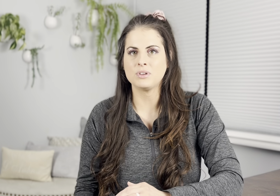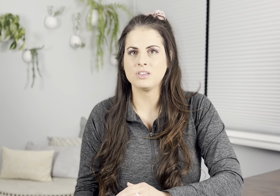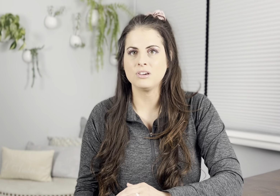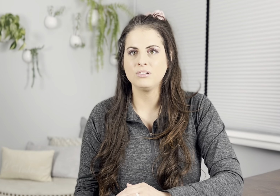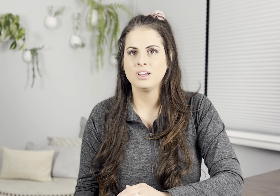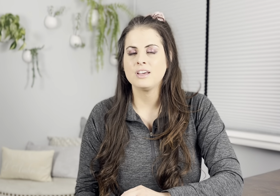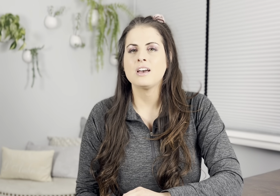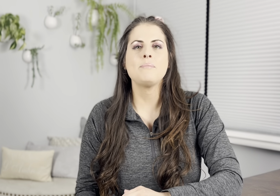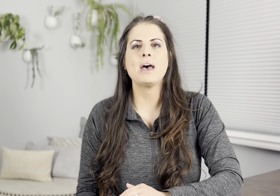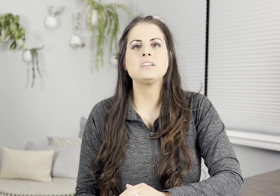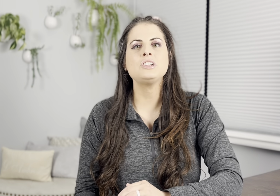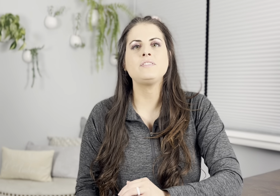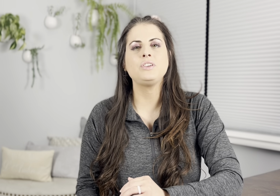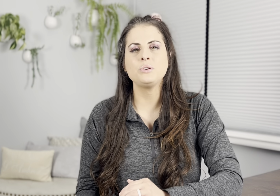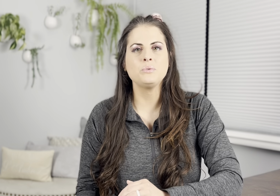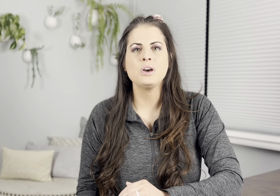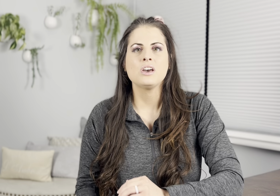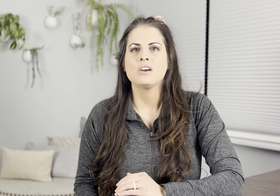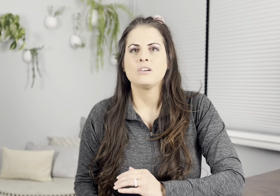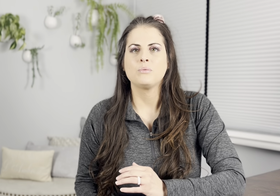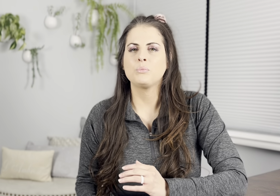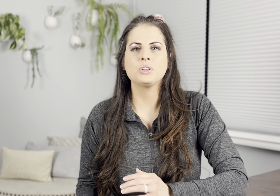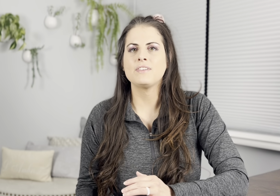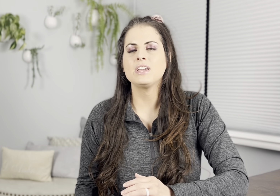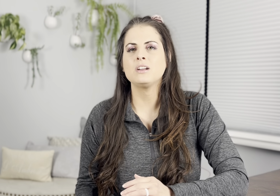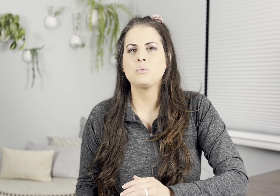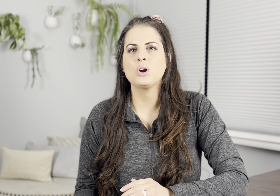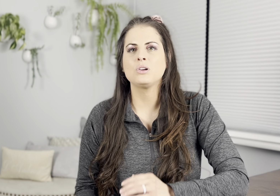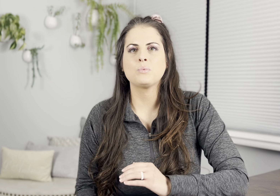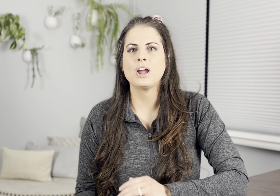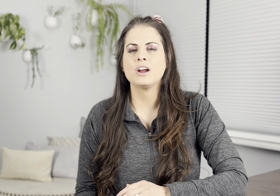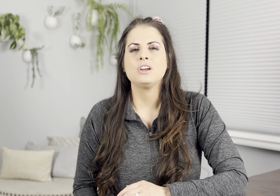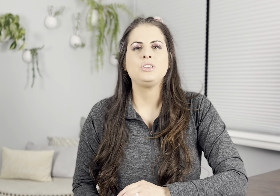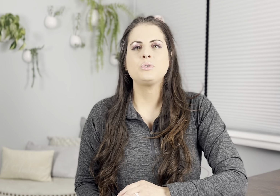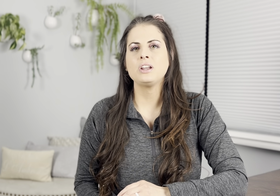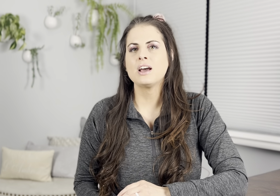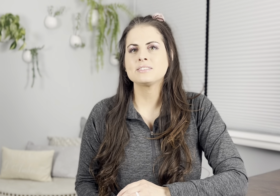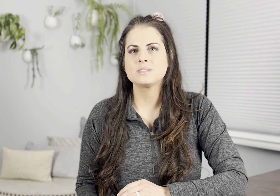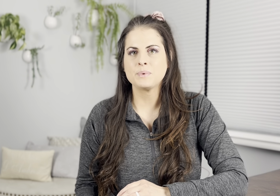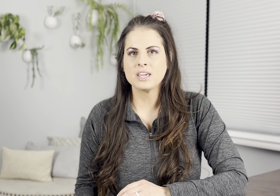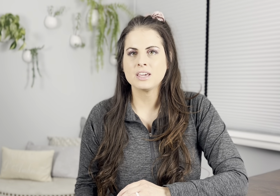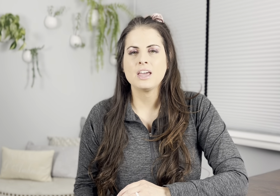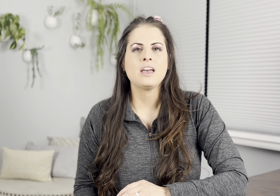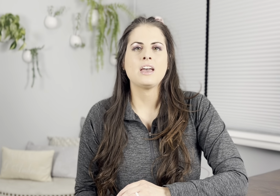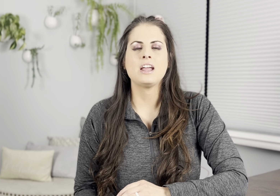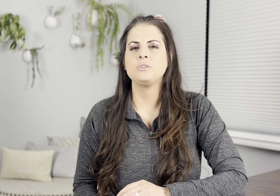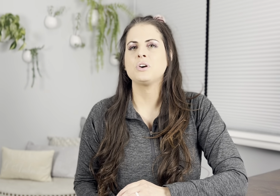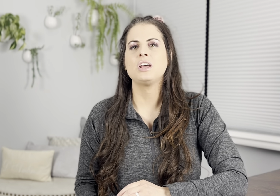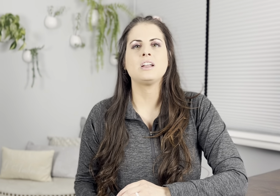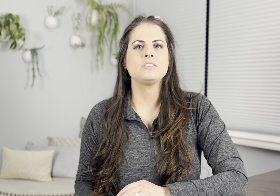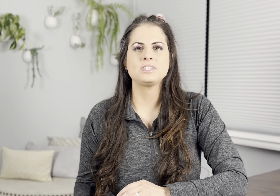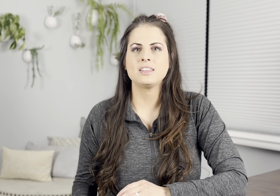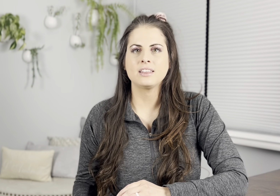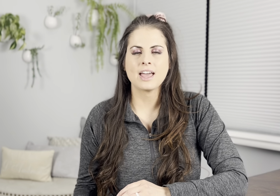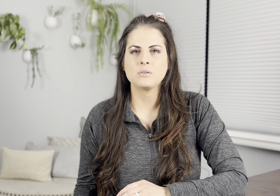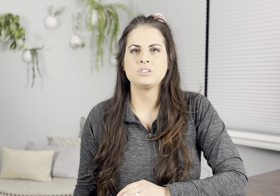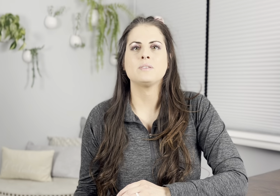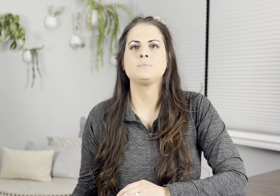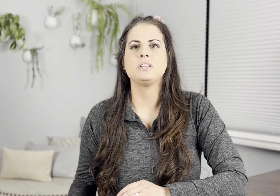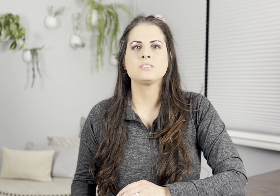you. Imagine if you were living in a world where you could not speak and you could not understand the language that was being